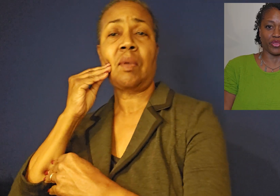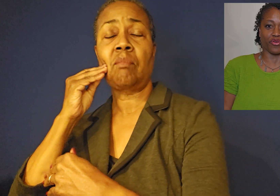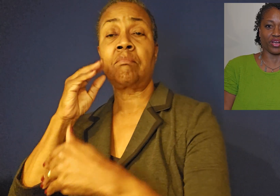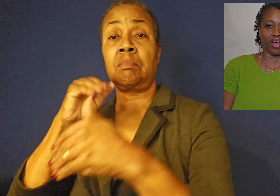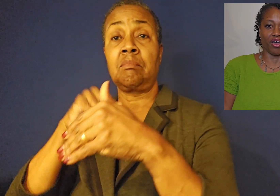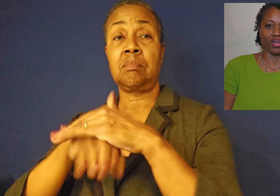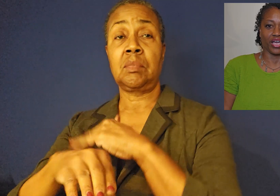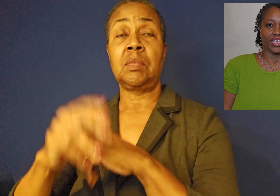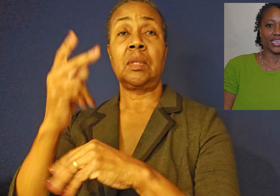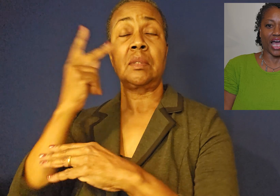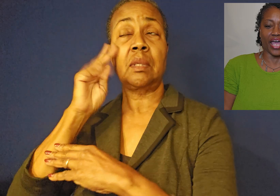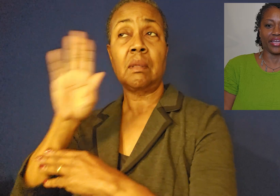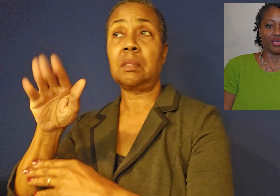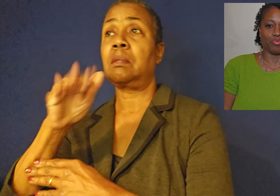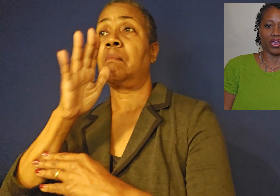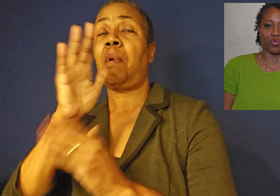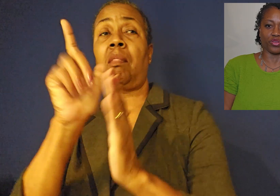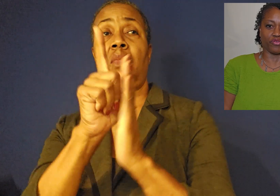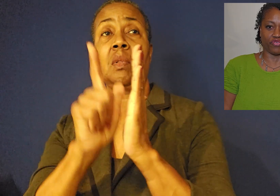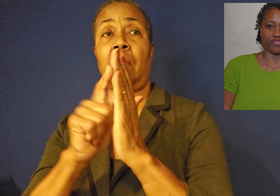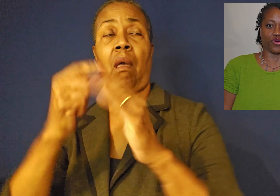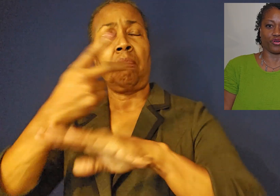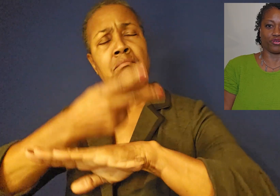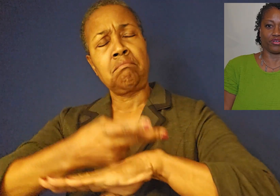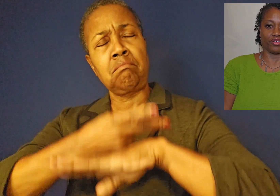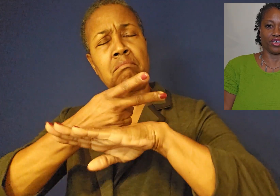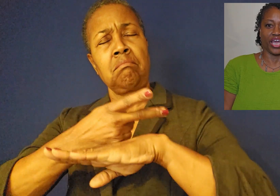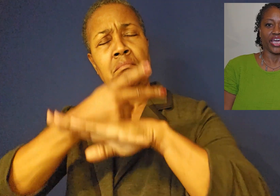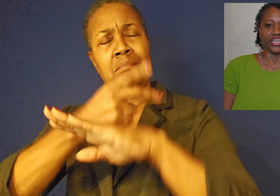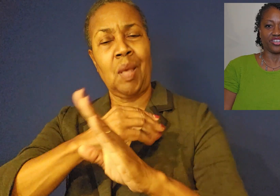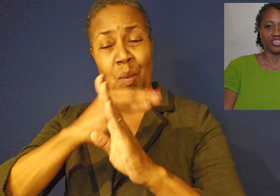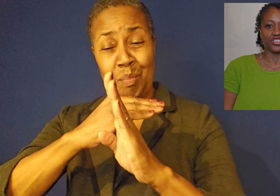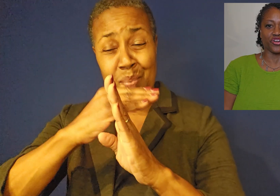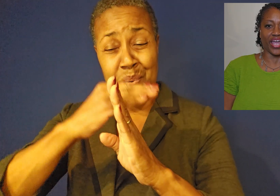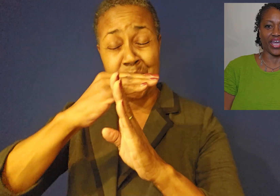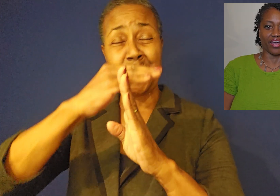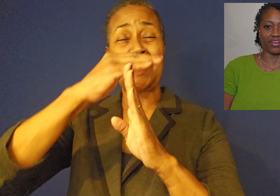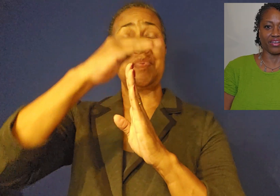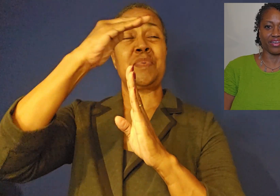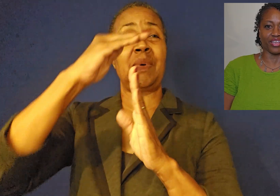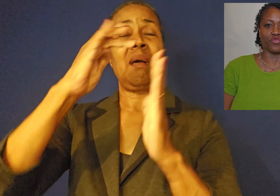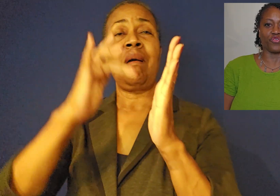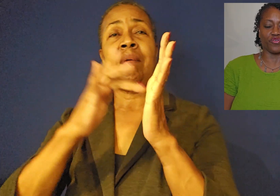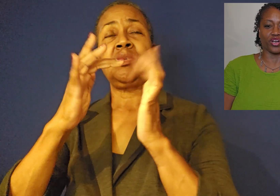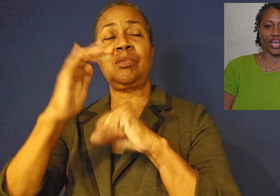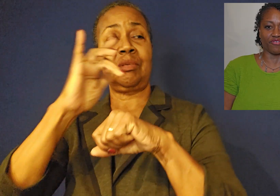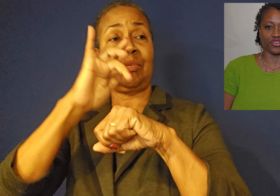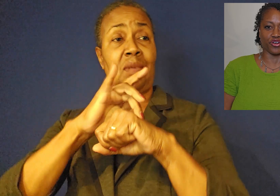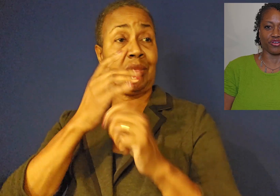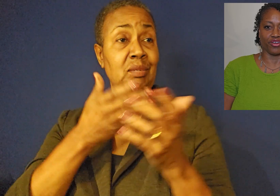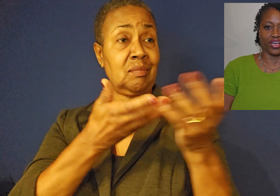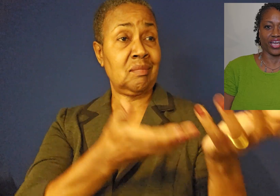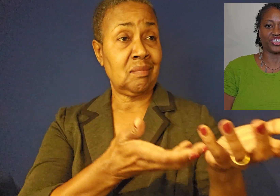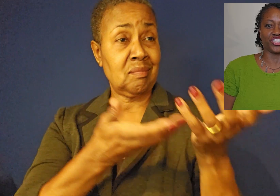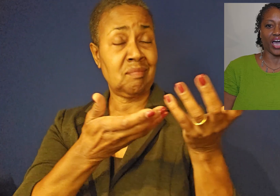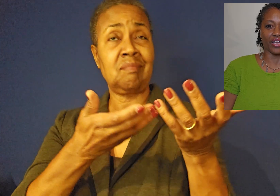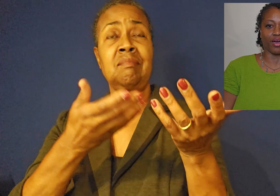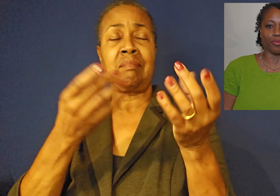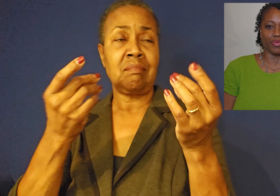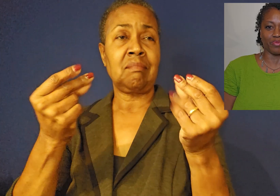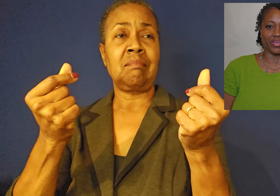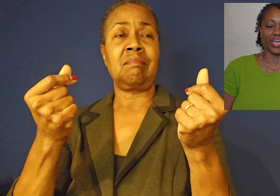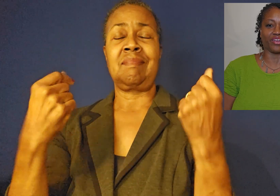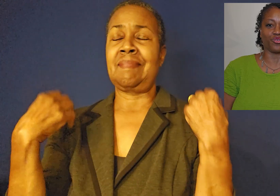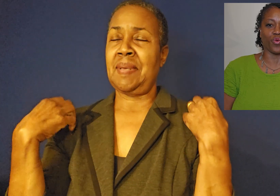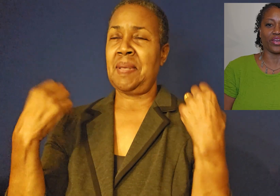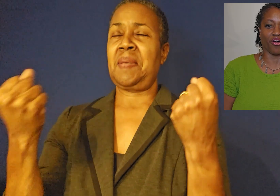Peter's mother-in-law lying in bed with a fever. He touched her hand, and the fever left her, and she got